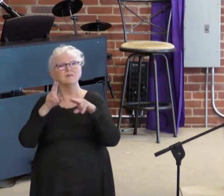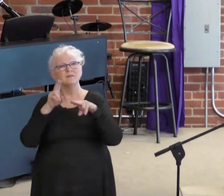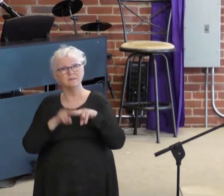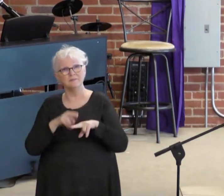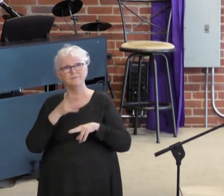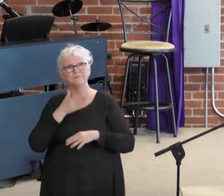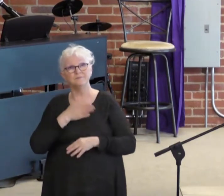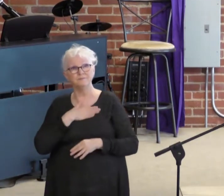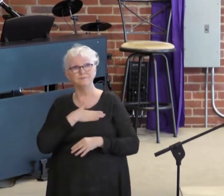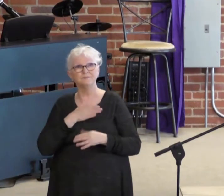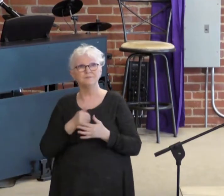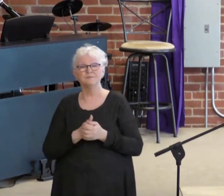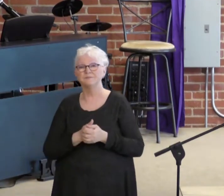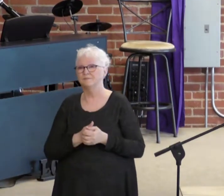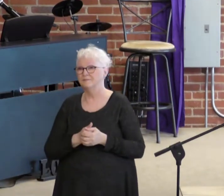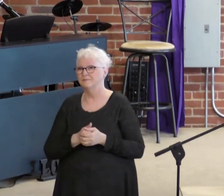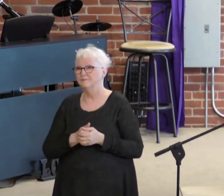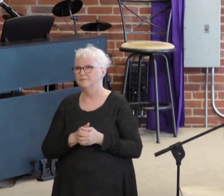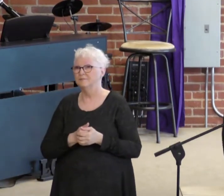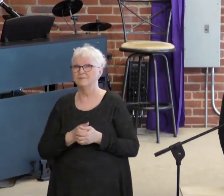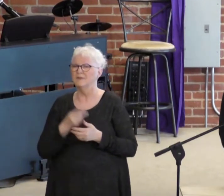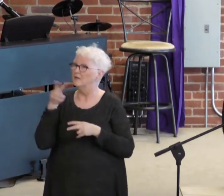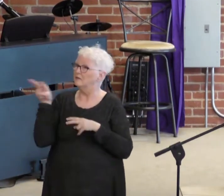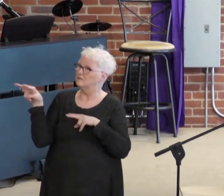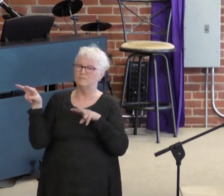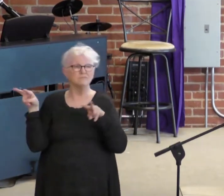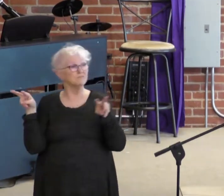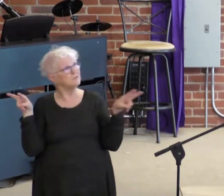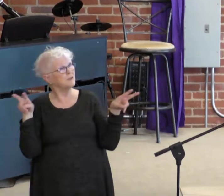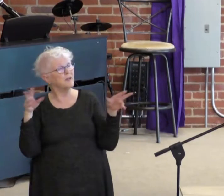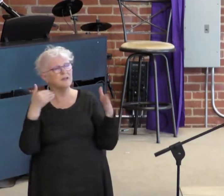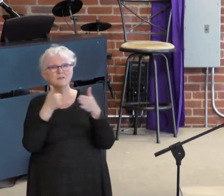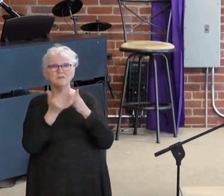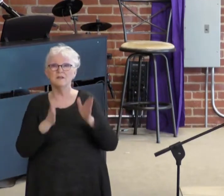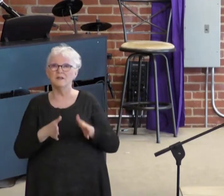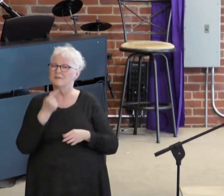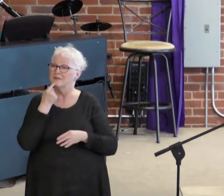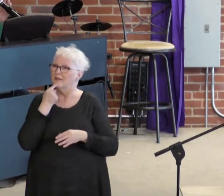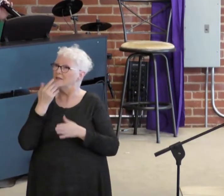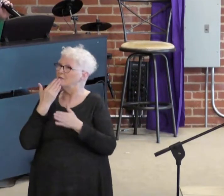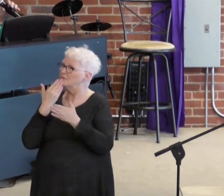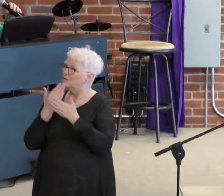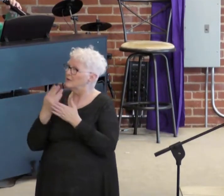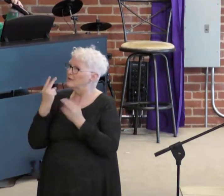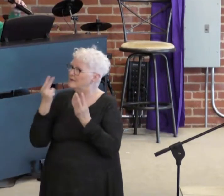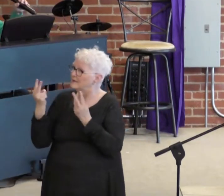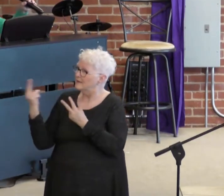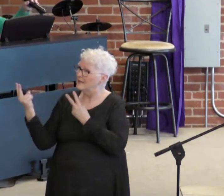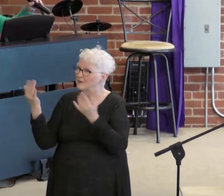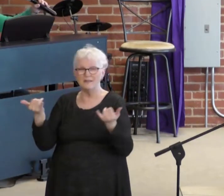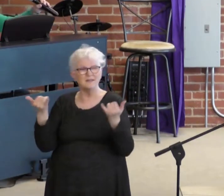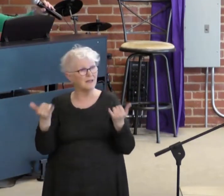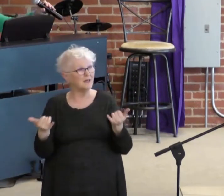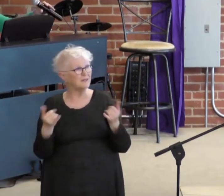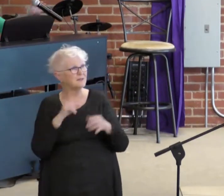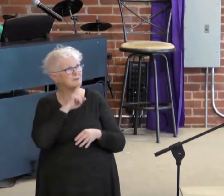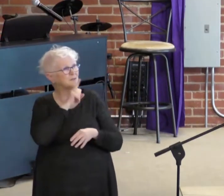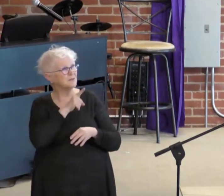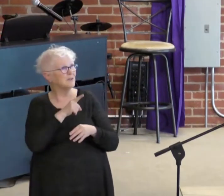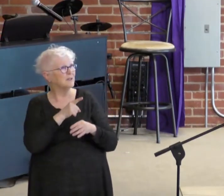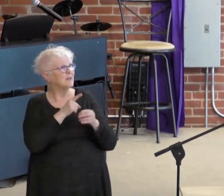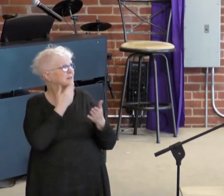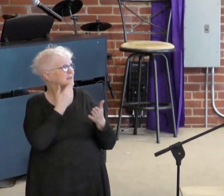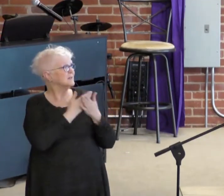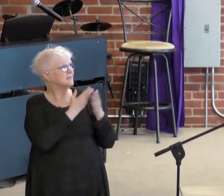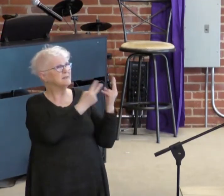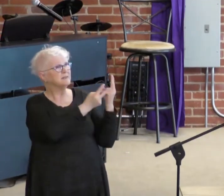Seated, and just kind of look toward your neighbor and nod and say, it's good to see you today. And it is really so good to see each one